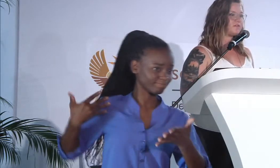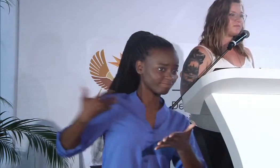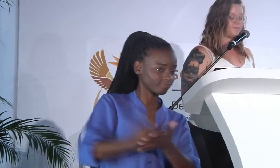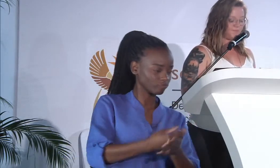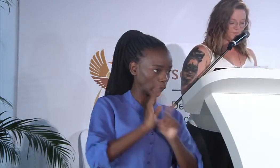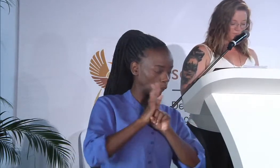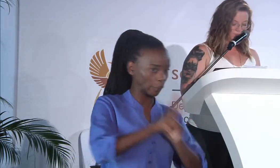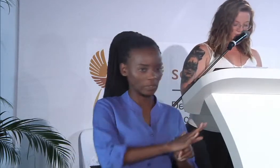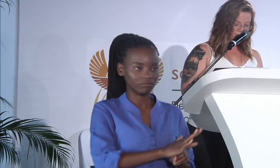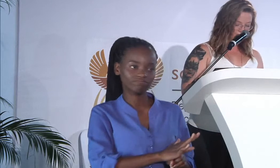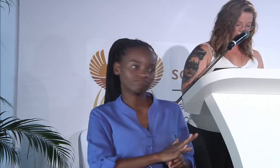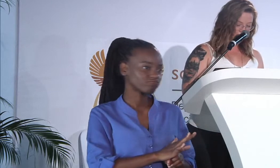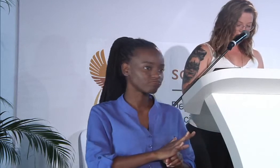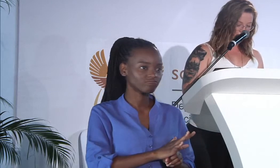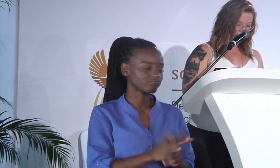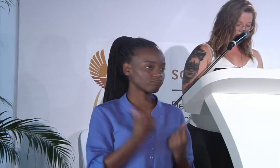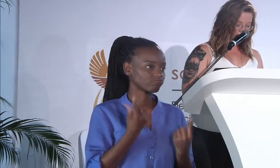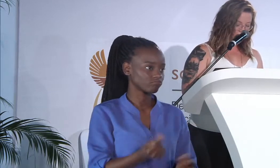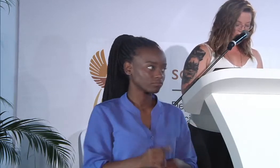oppress.